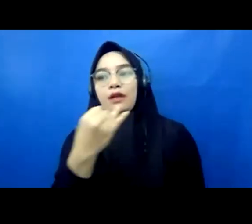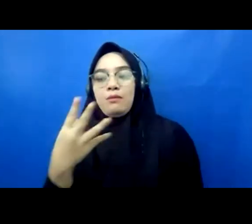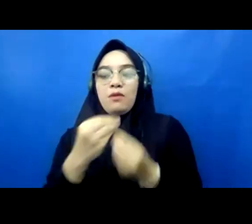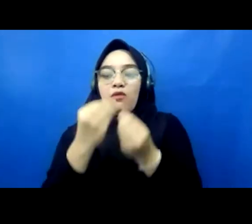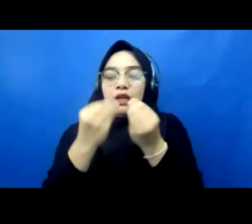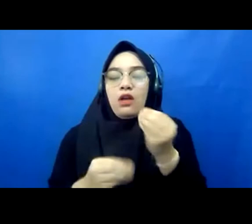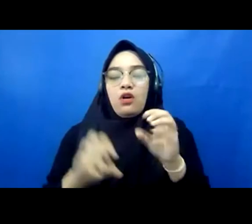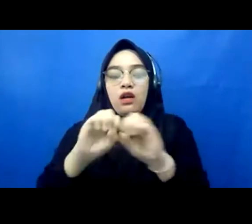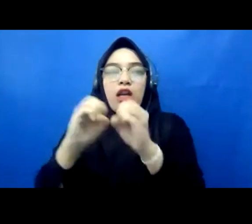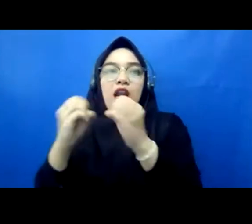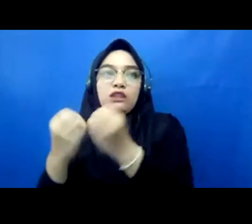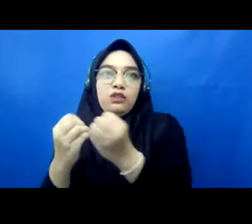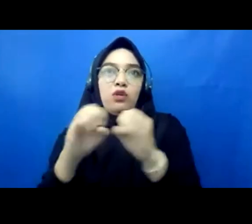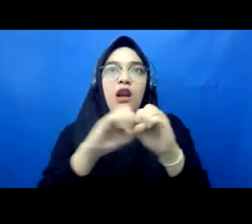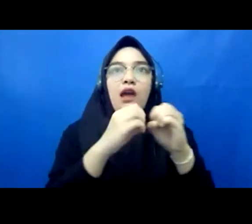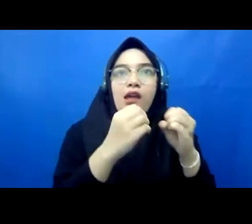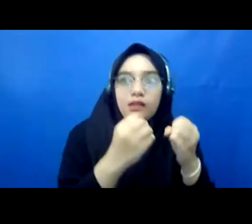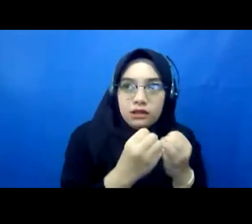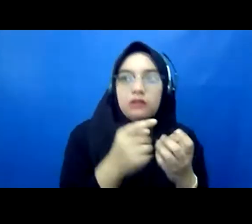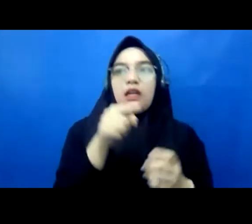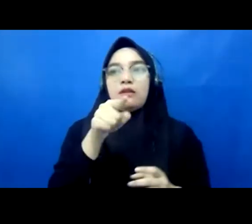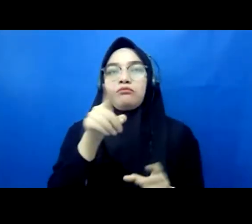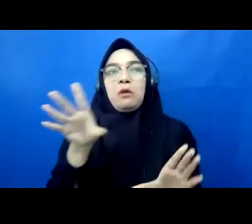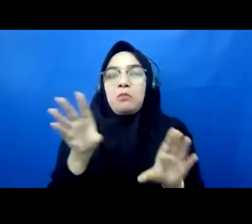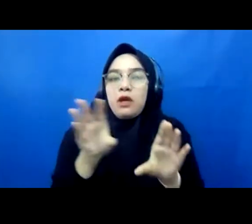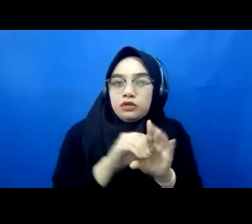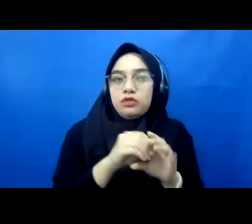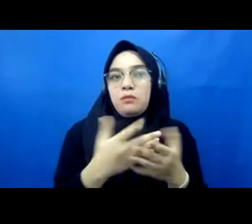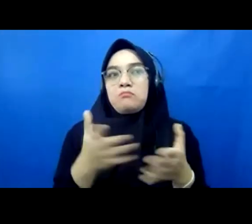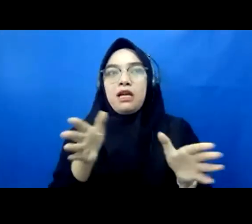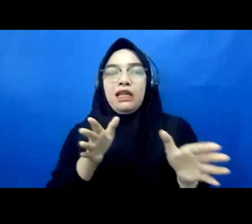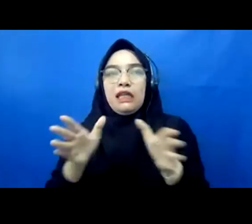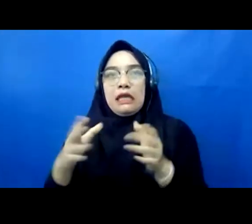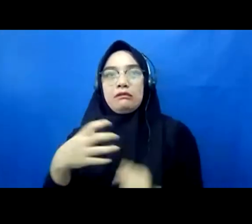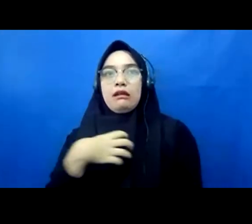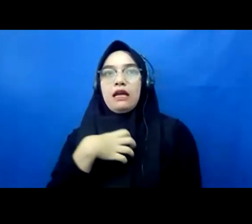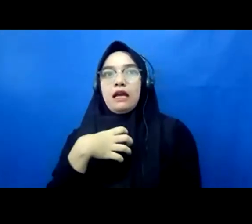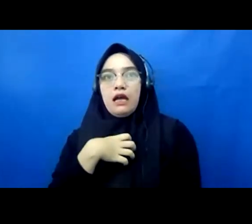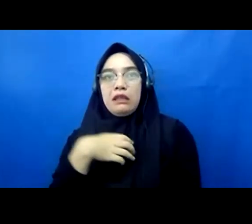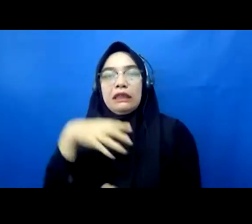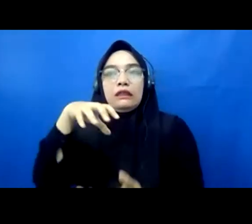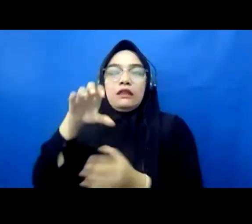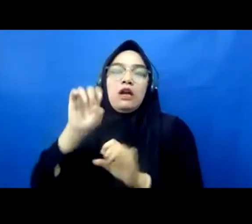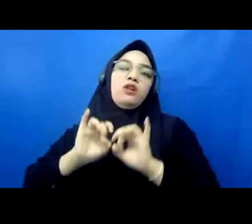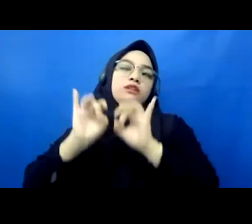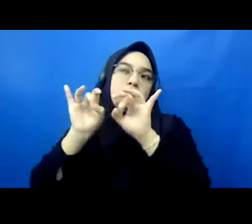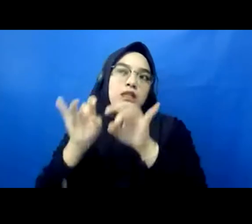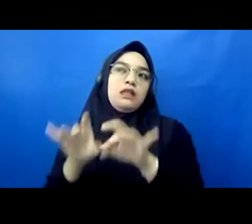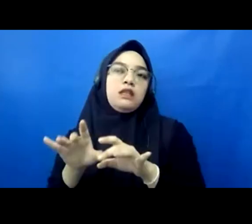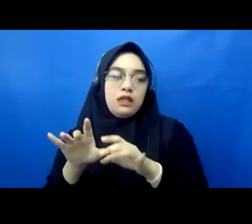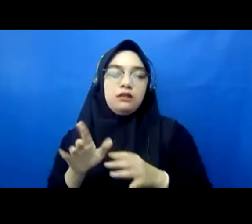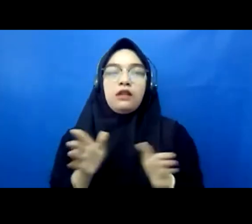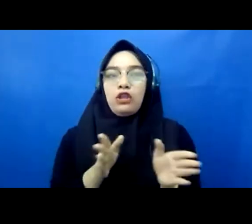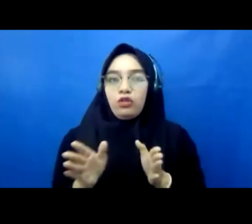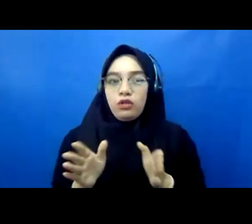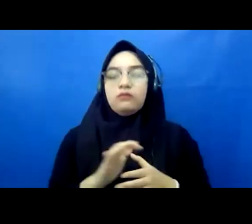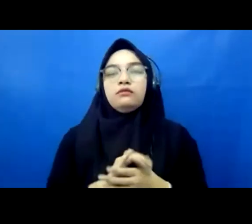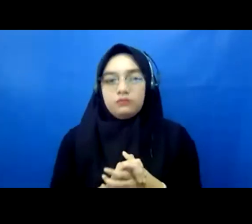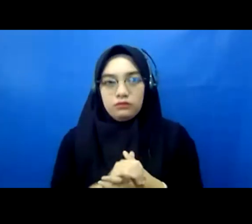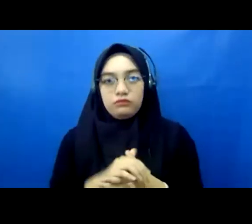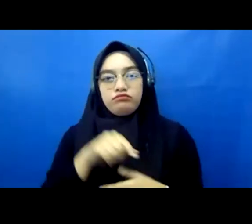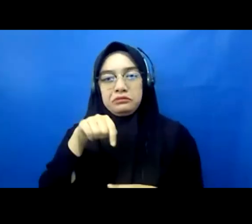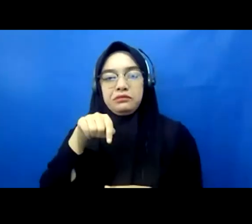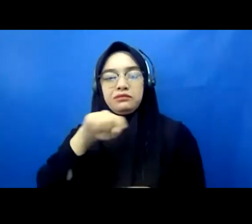ongoing engagement with the Australian Human Rights Commission. I'd like to thank ERIA for hosting today's event, which Australia is really pleased